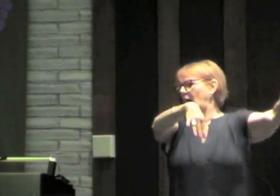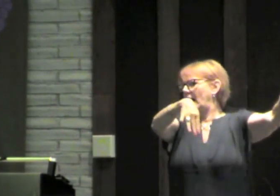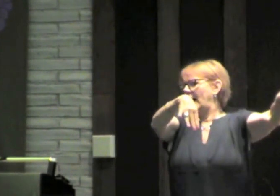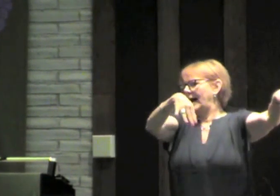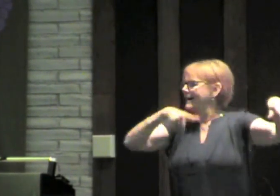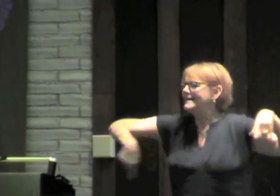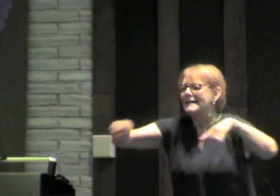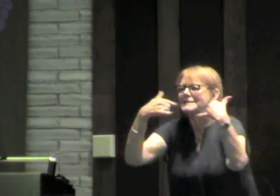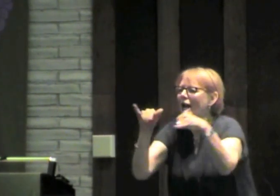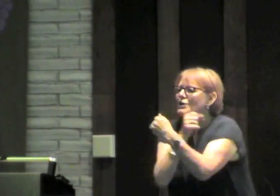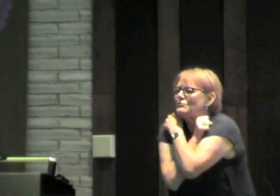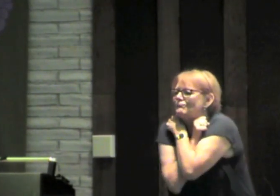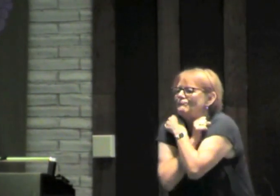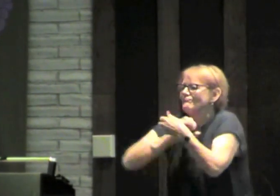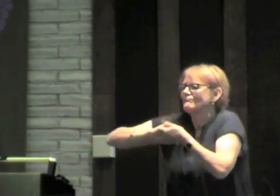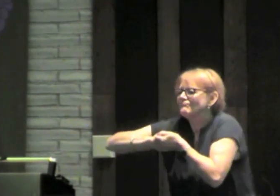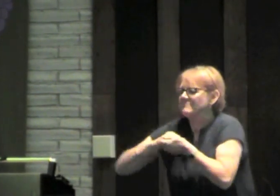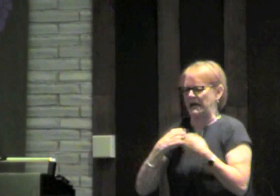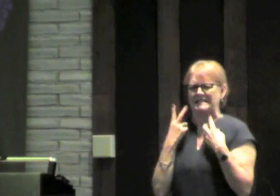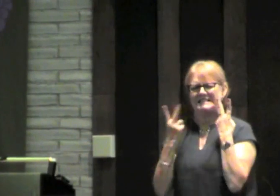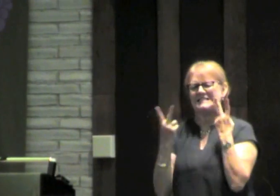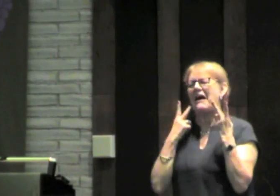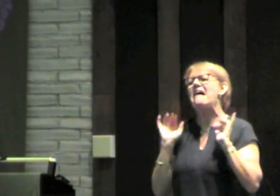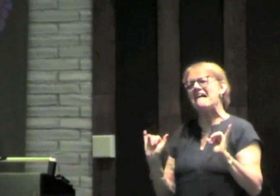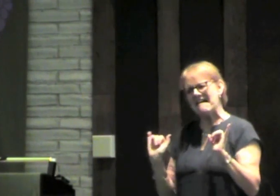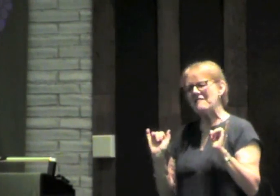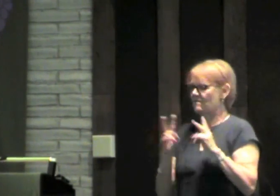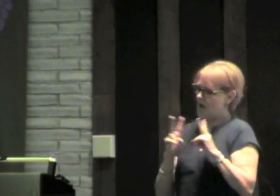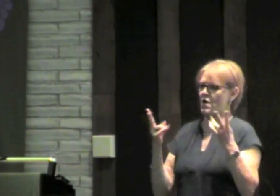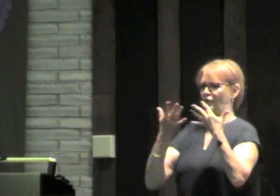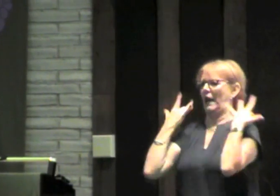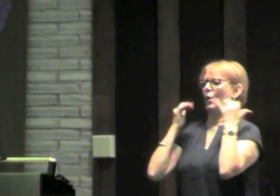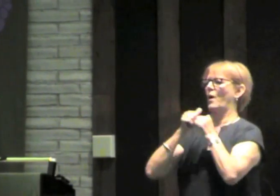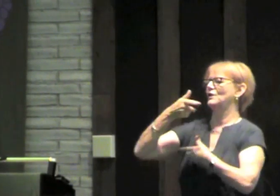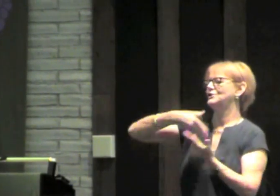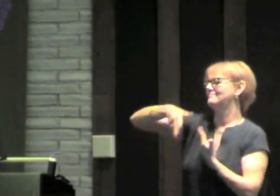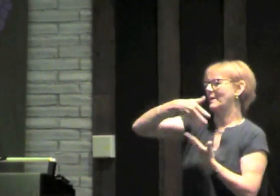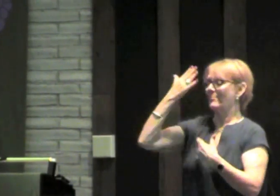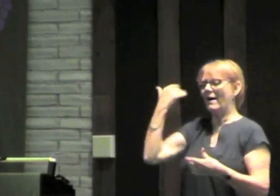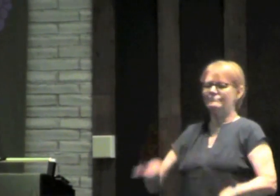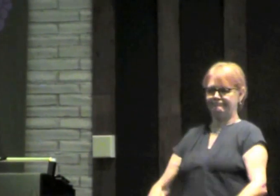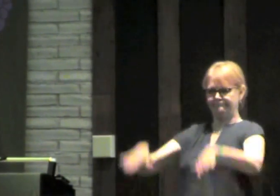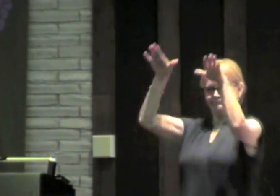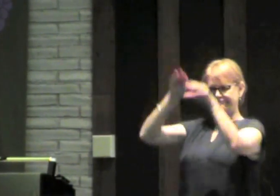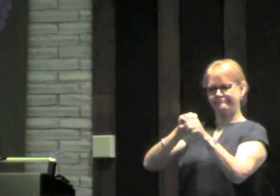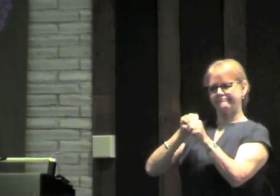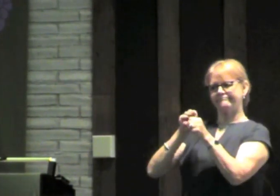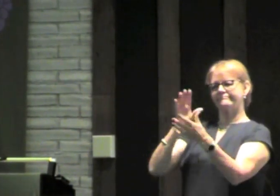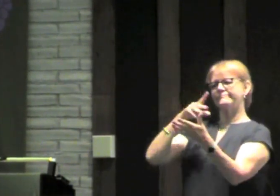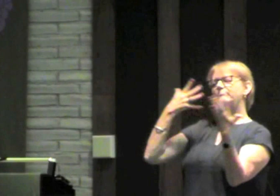and the deaf people just don't get that at all because they have grown so close that they have really good friendly